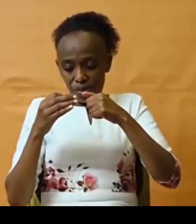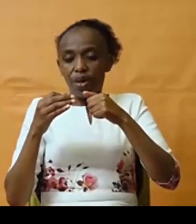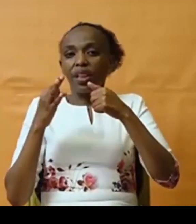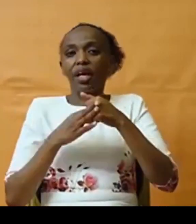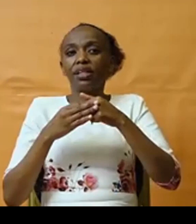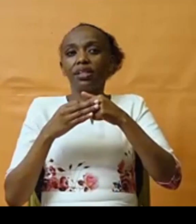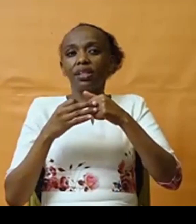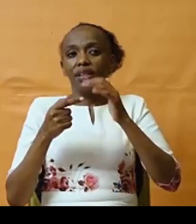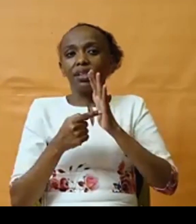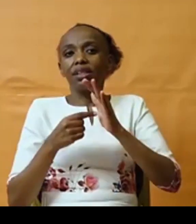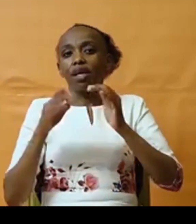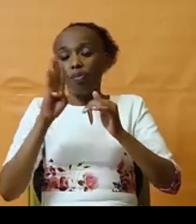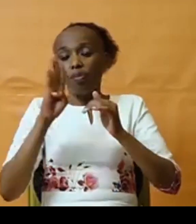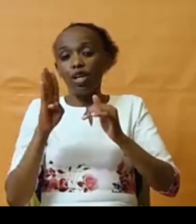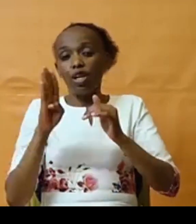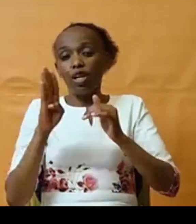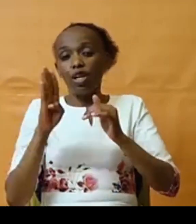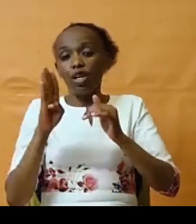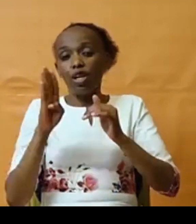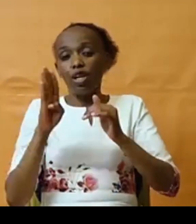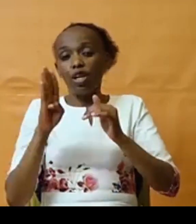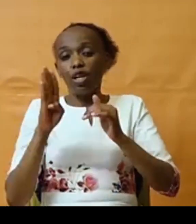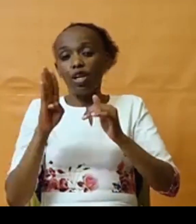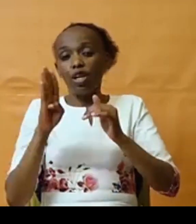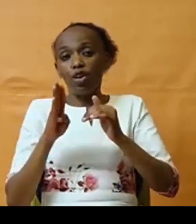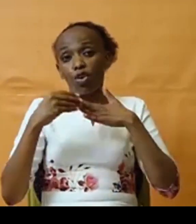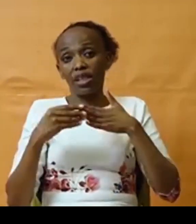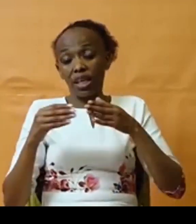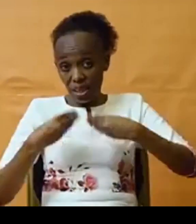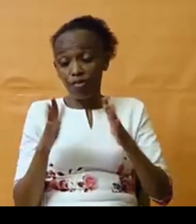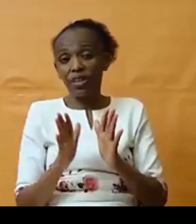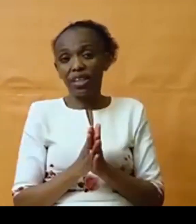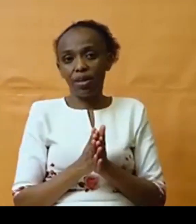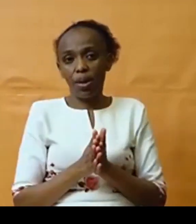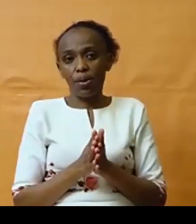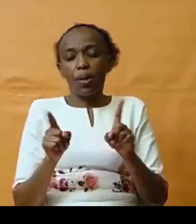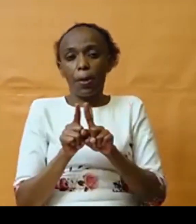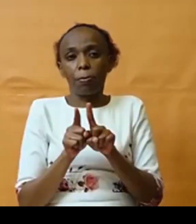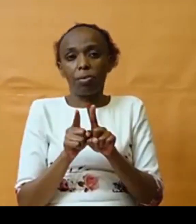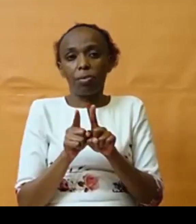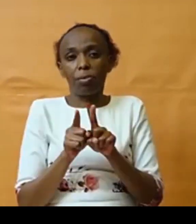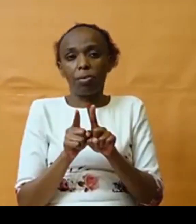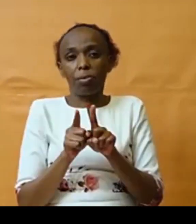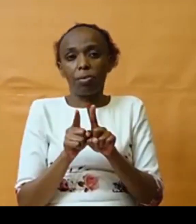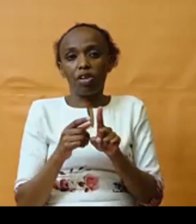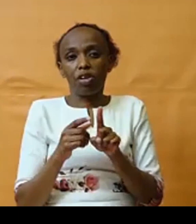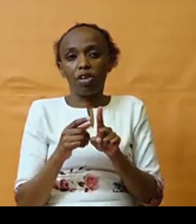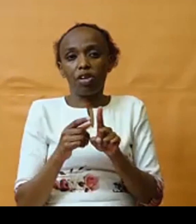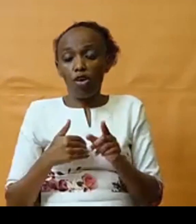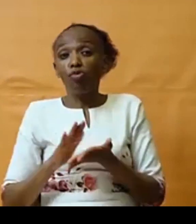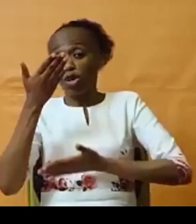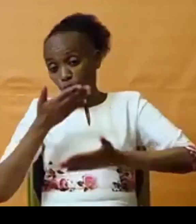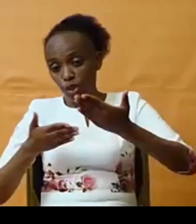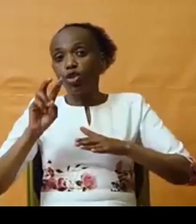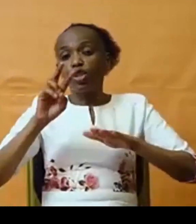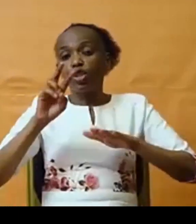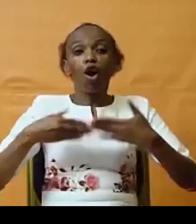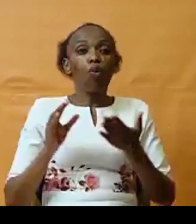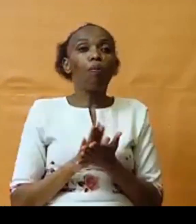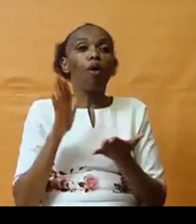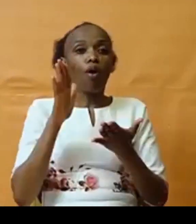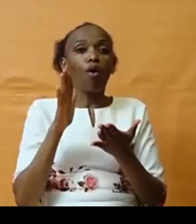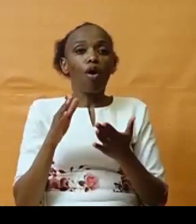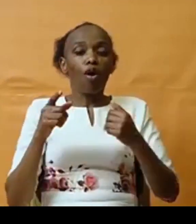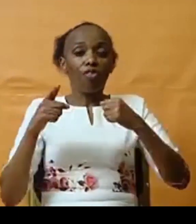SDR allocation has now been released. There are further negotiations to see how much more of